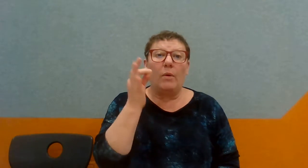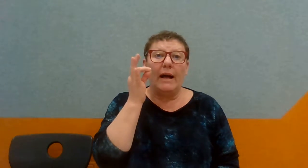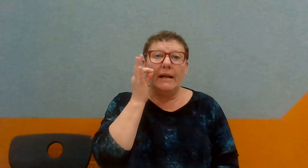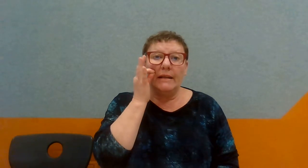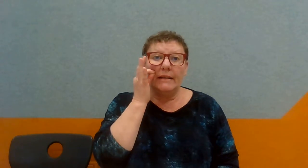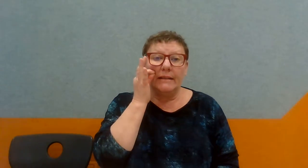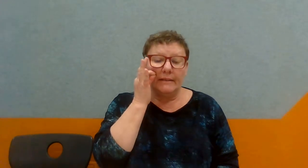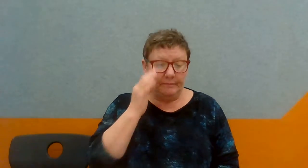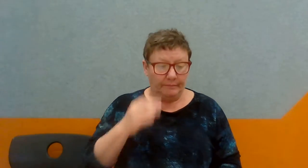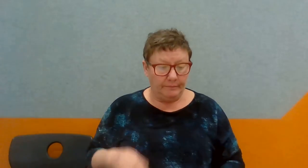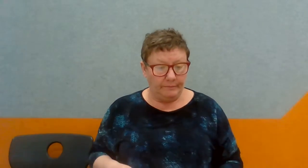Flower.